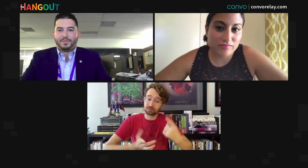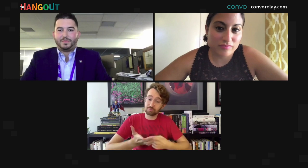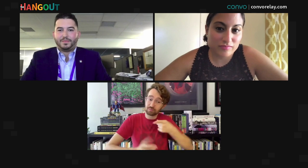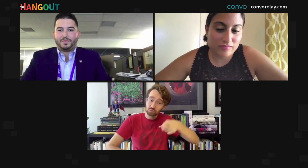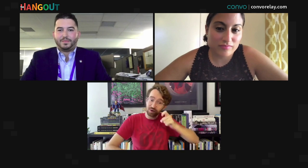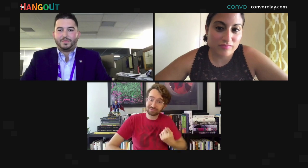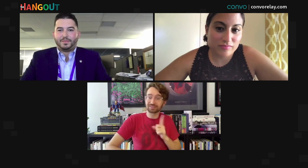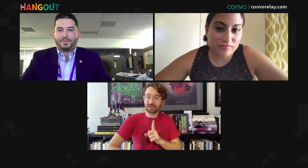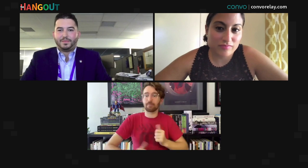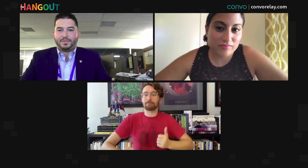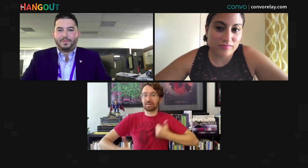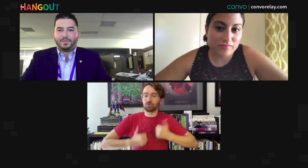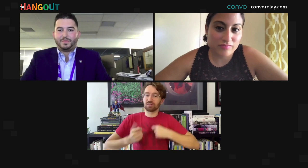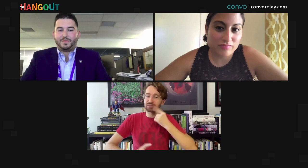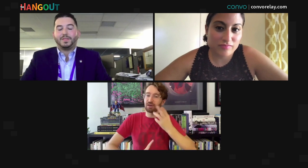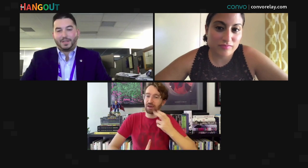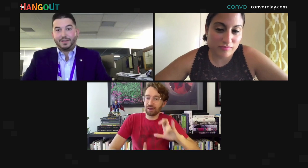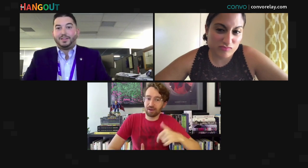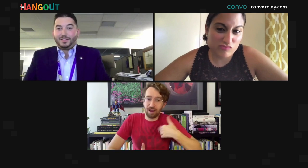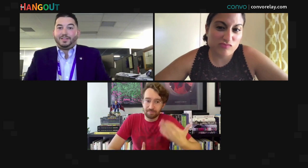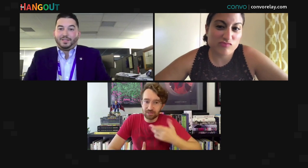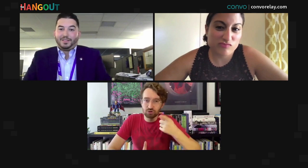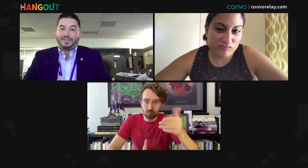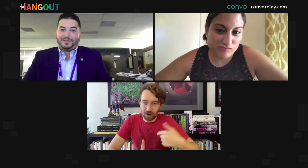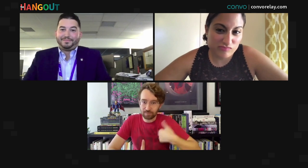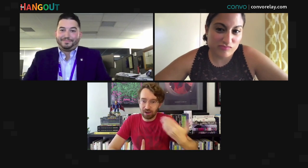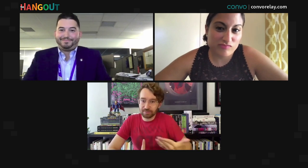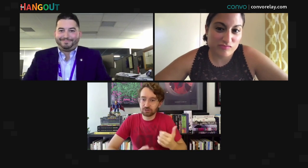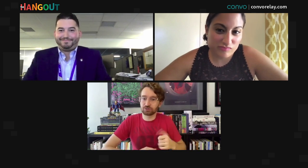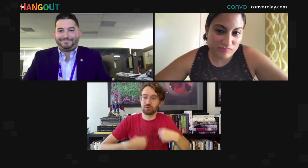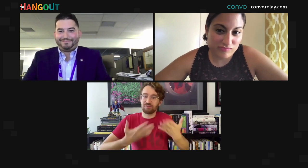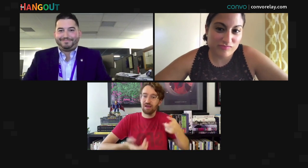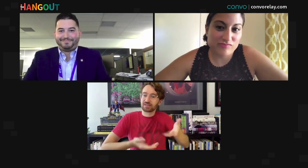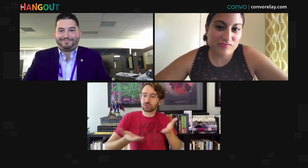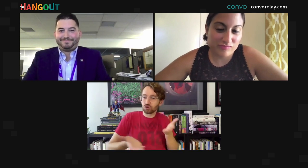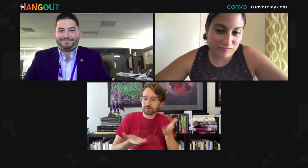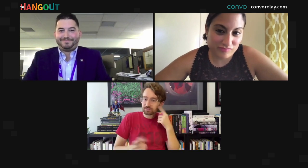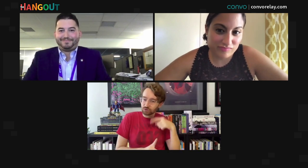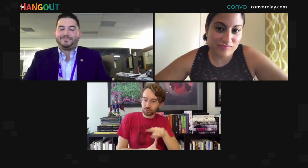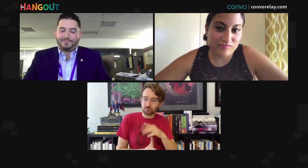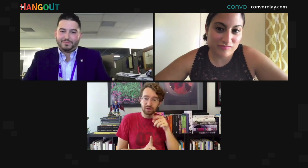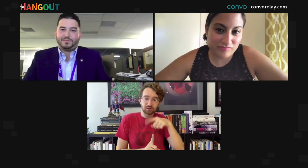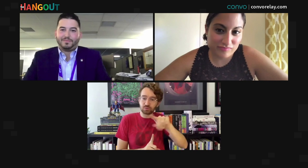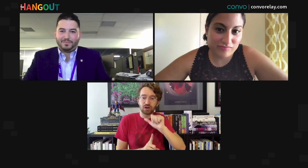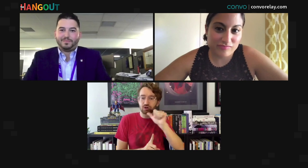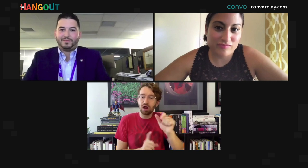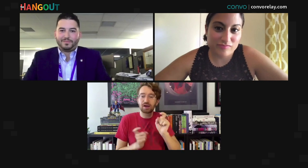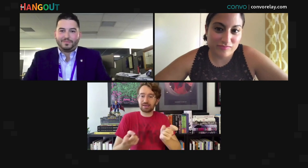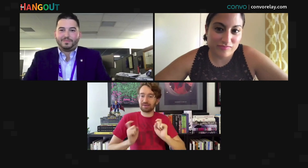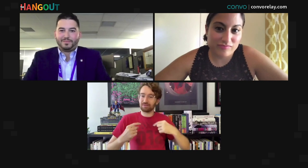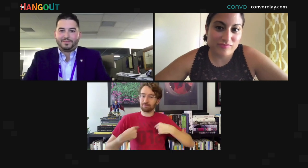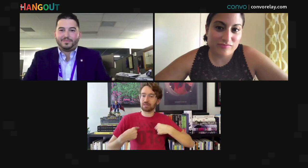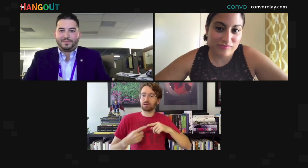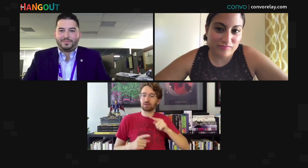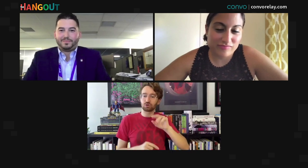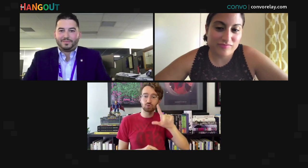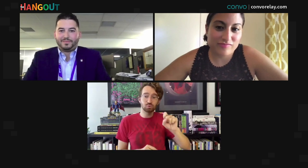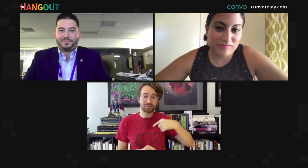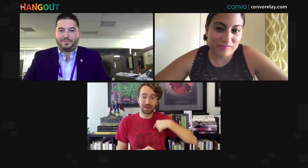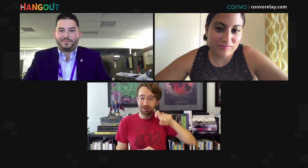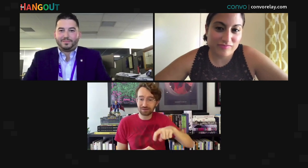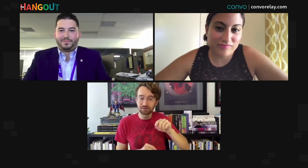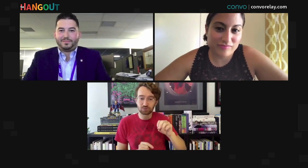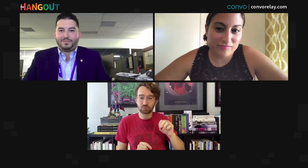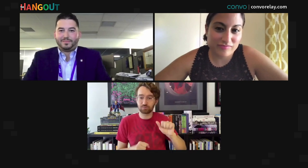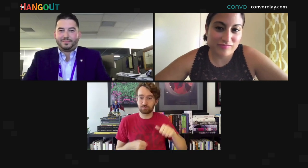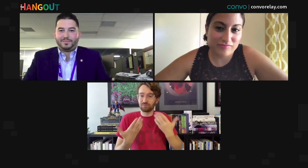have to include you in some way. And sometimes you're going to have to be assertive and say, hey, I'm here. You hired me to provide the service for you. And you're not giving